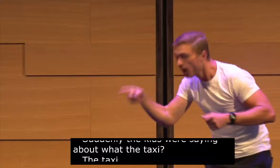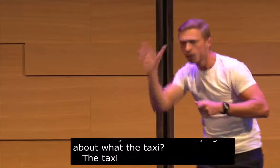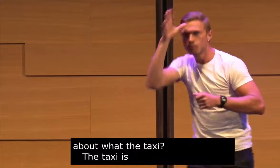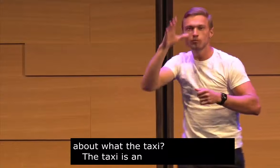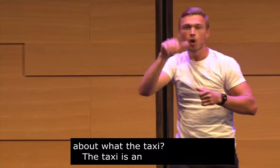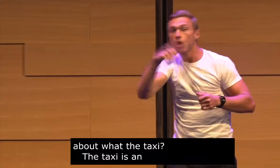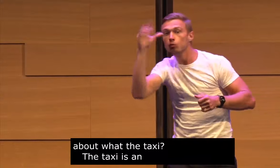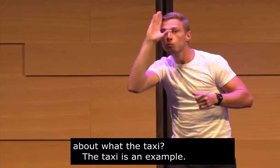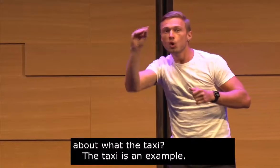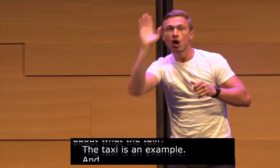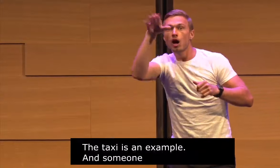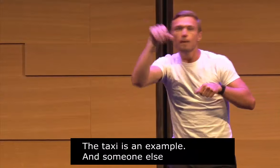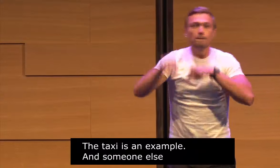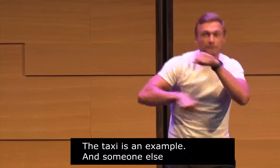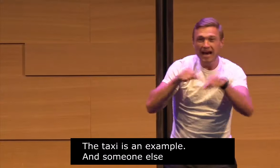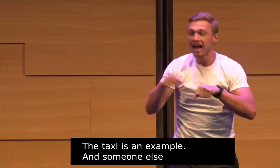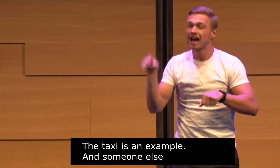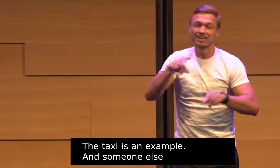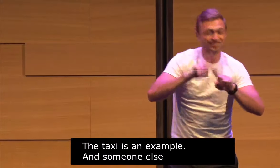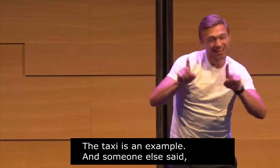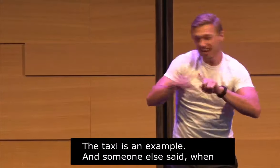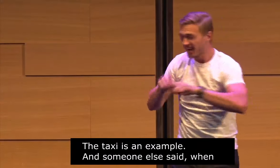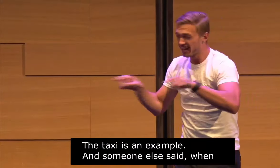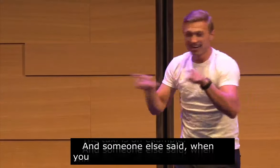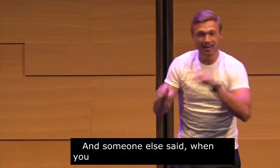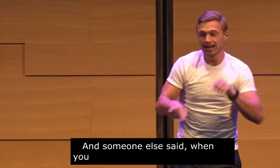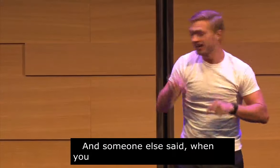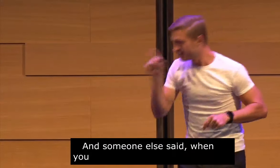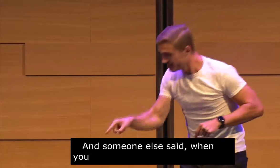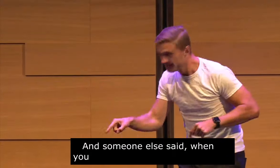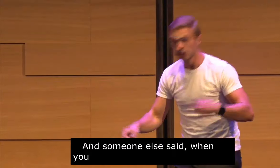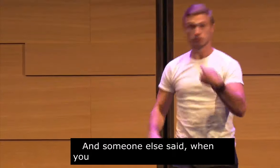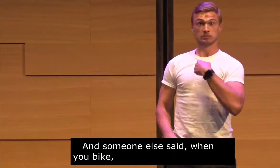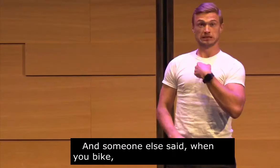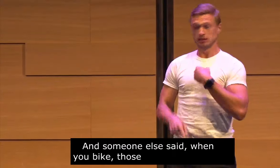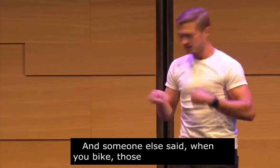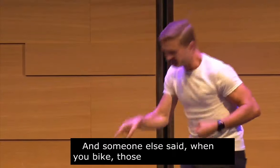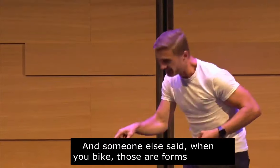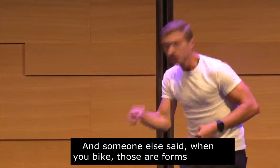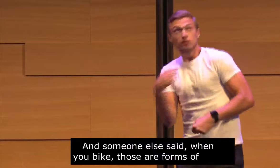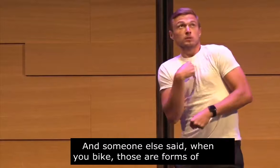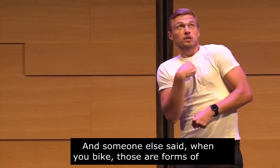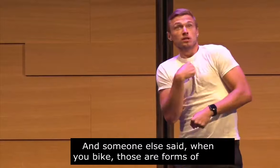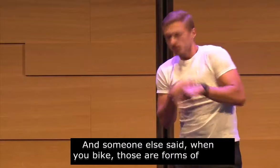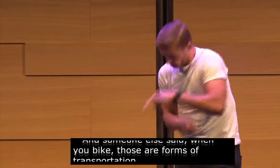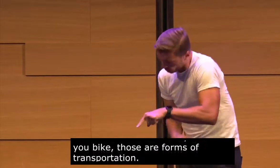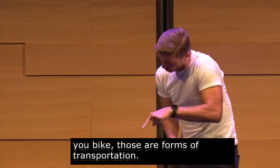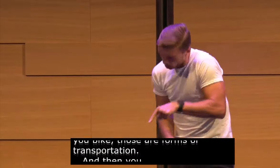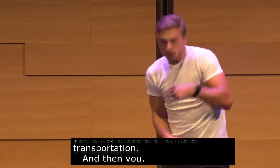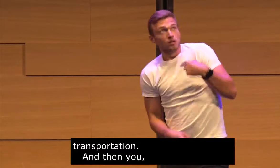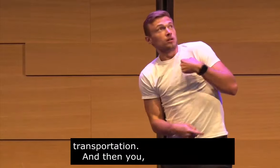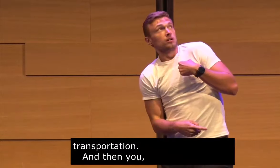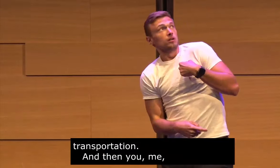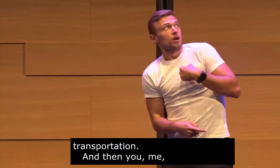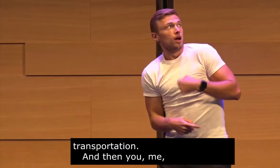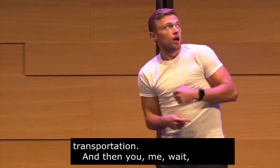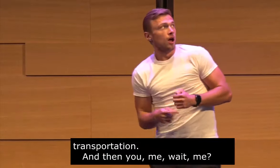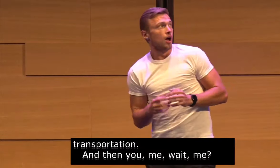example. And someone else said, you know, when we bike, those are forms of transportation. And then you, me, wait,